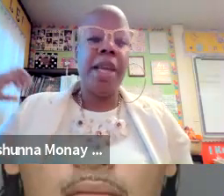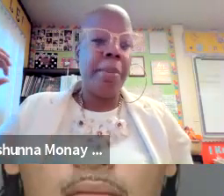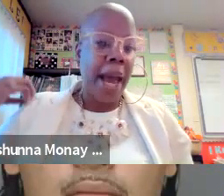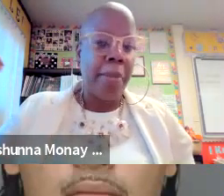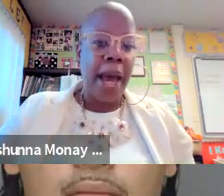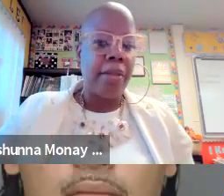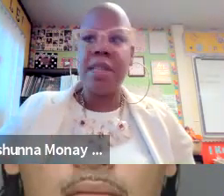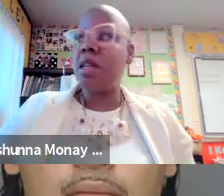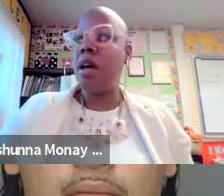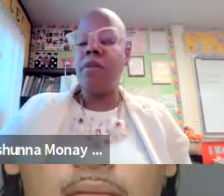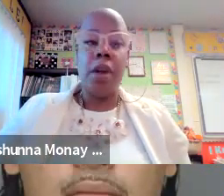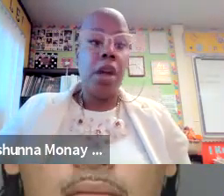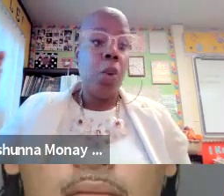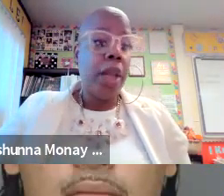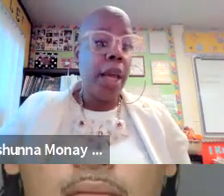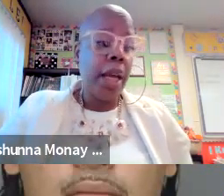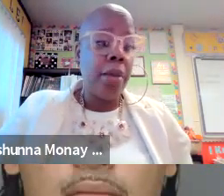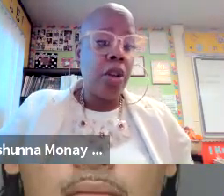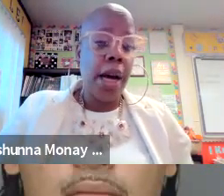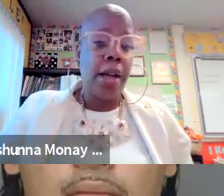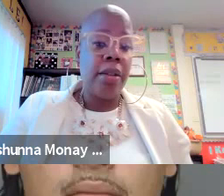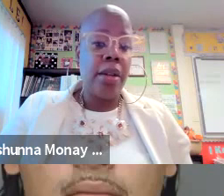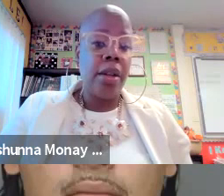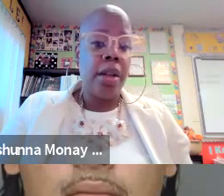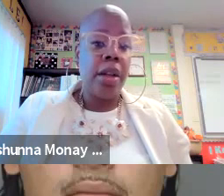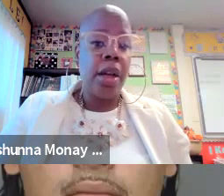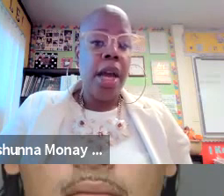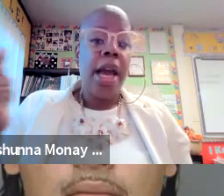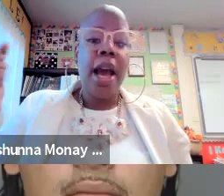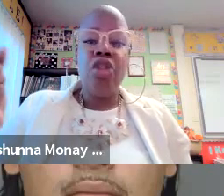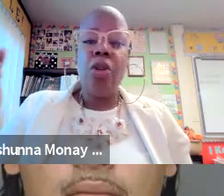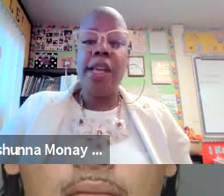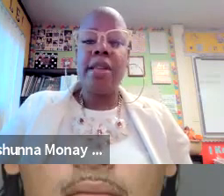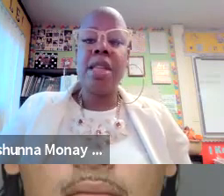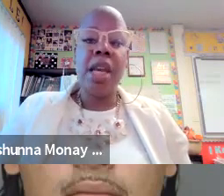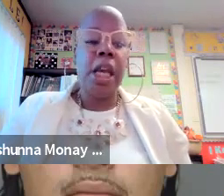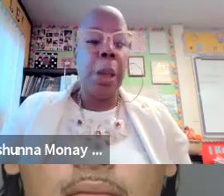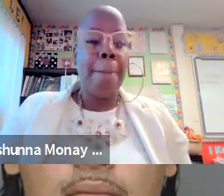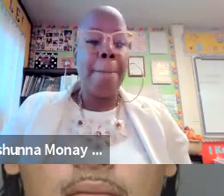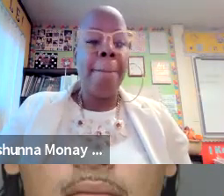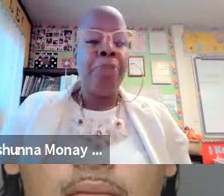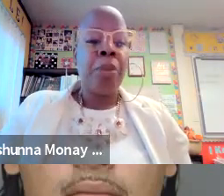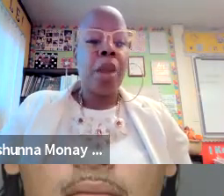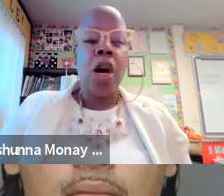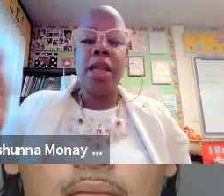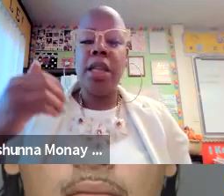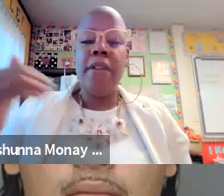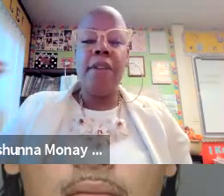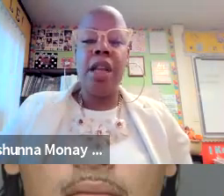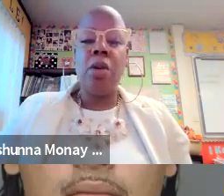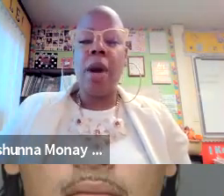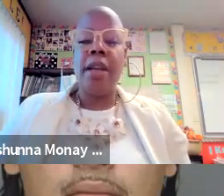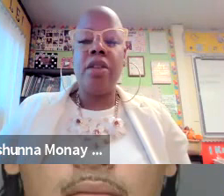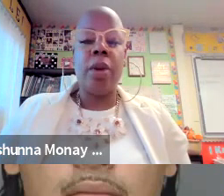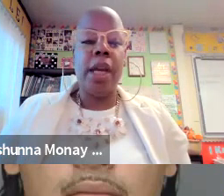with this big backpack of stuff when they come to us. And as you can see on the